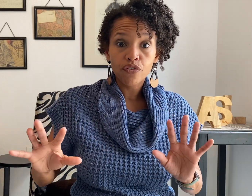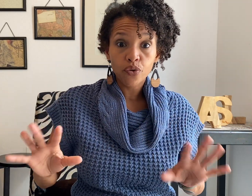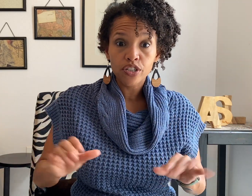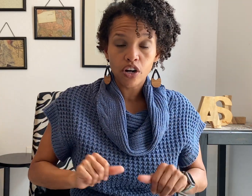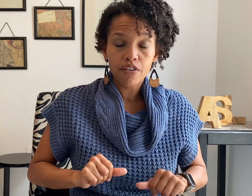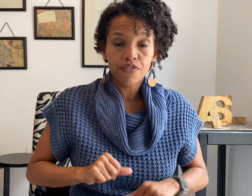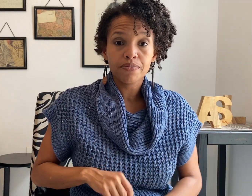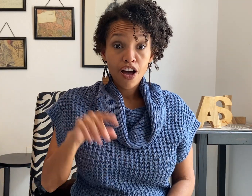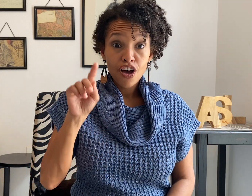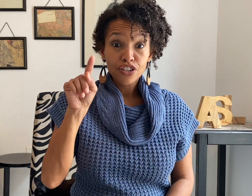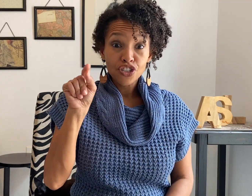voice off.